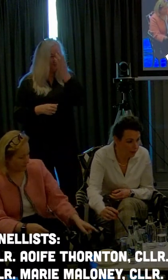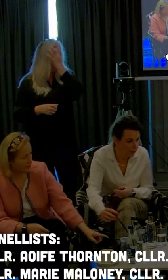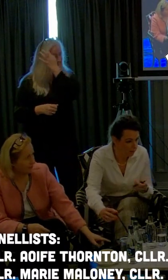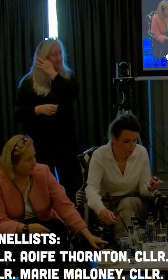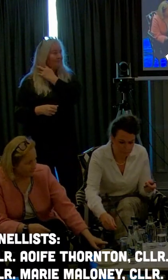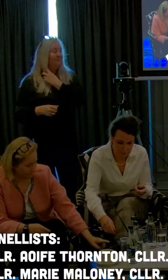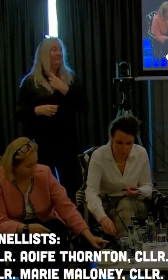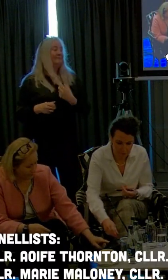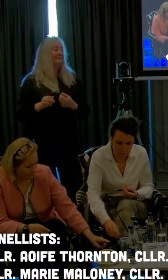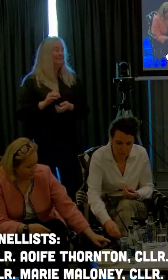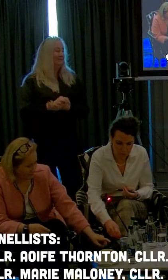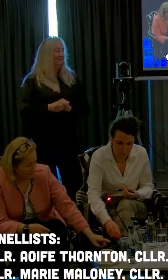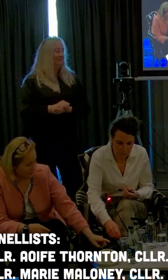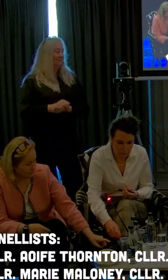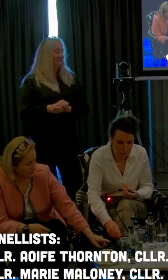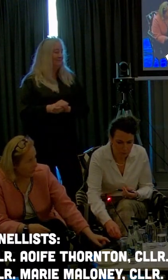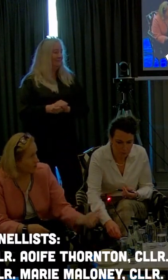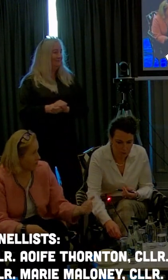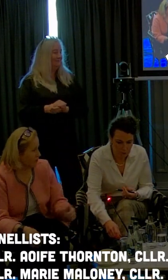Okay,